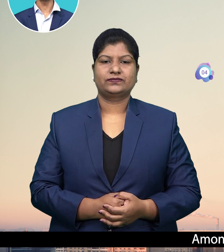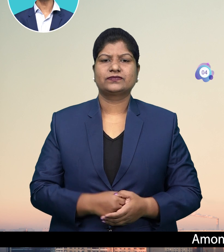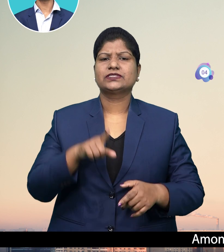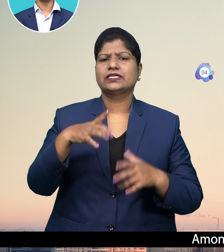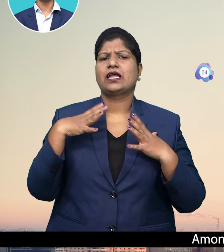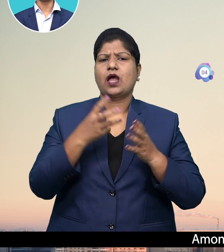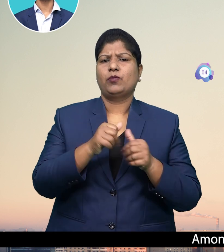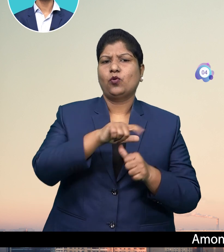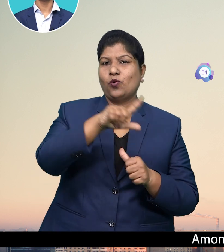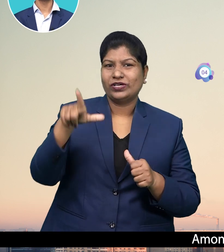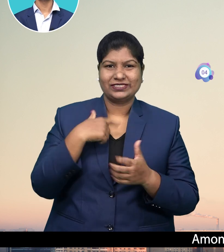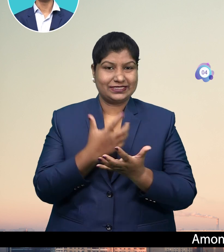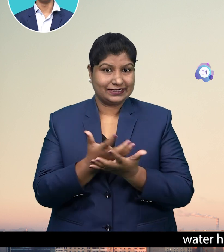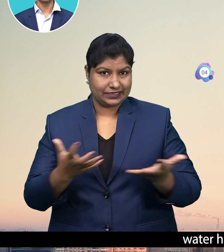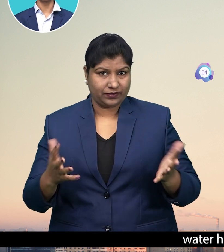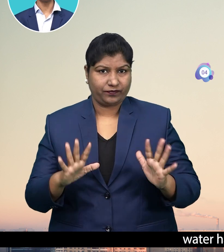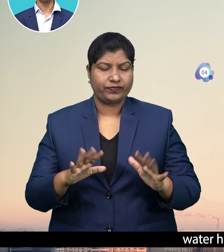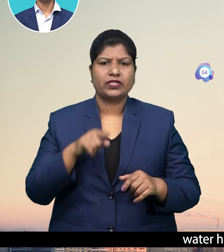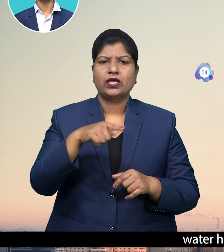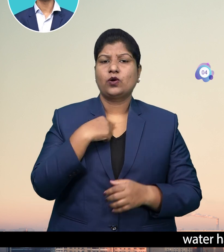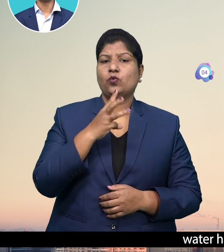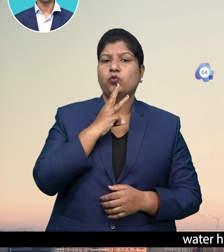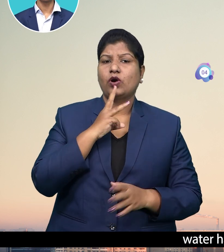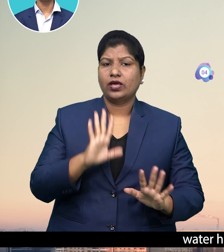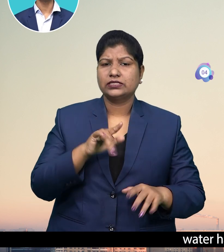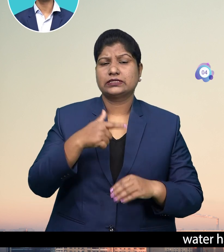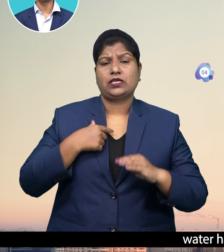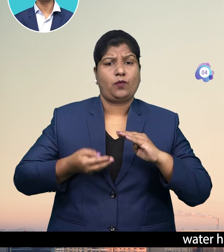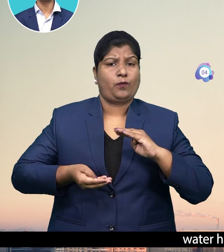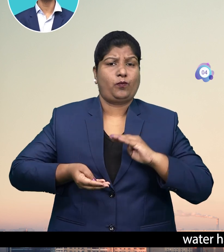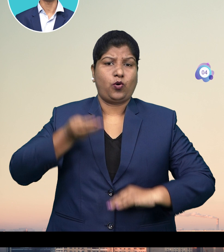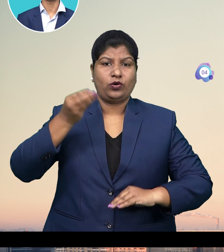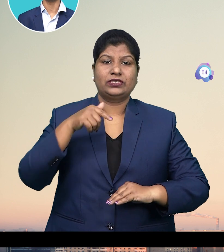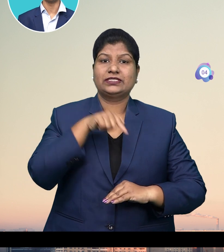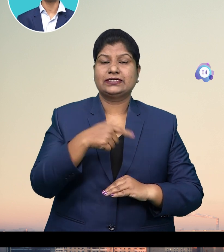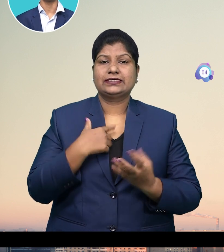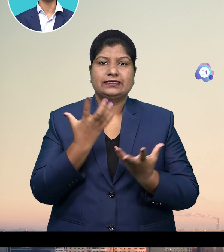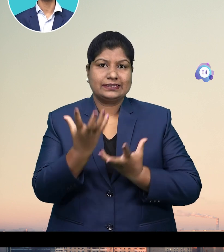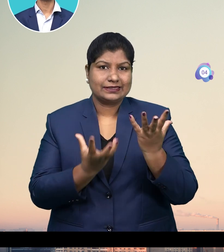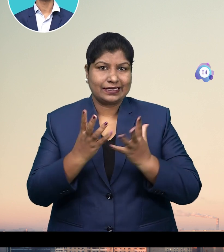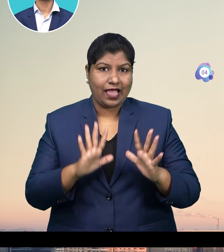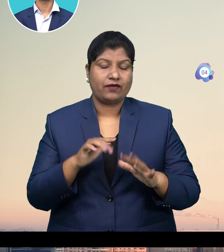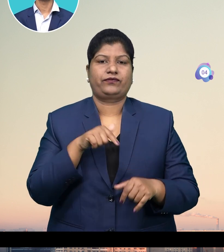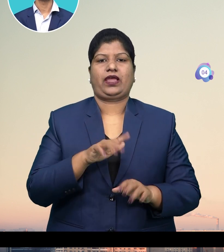Among all the substances, water has the highest specific heat capacity.